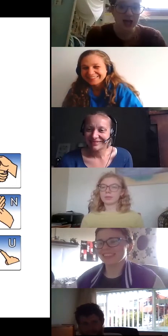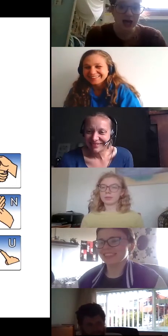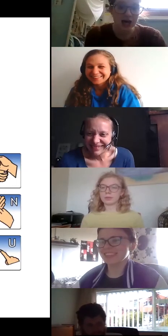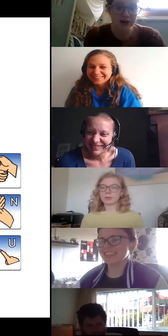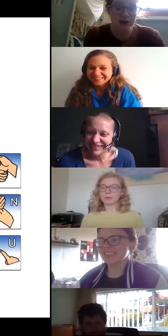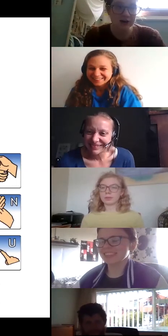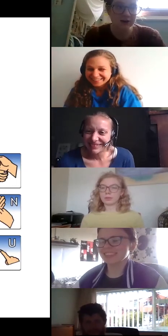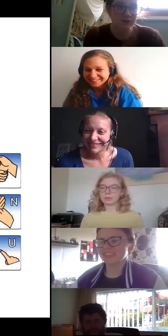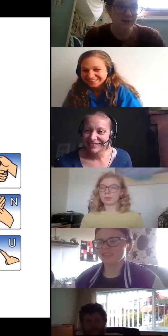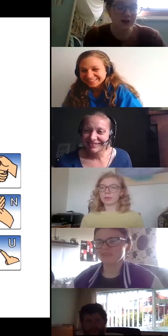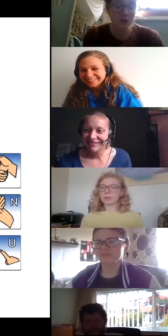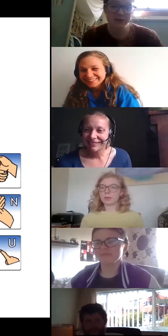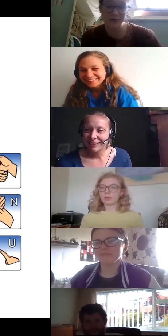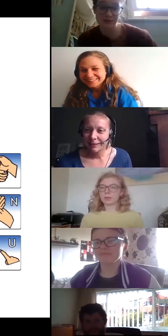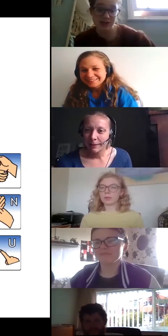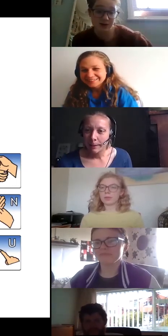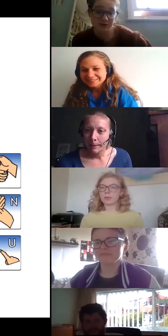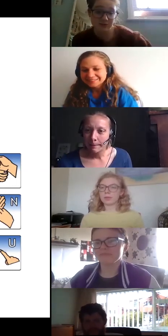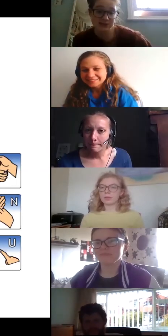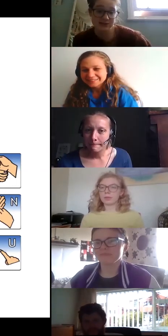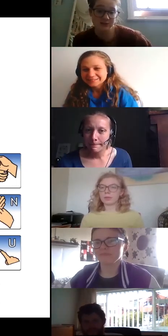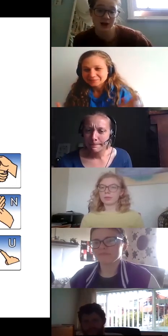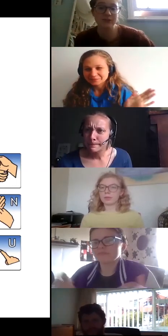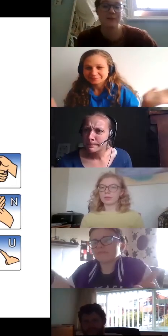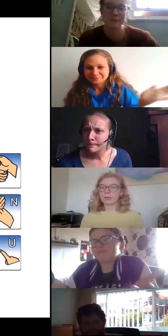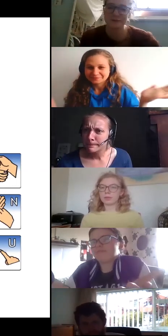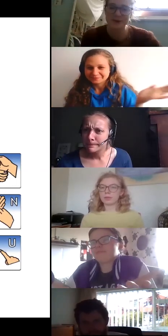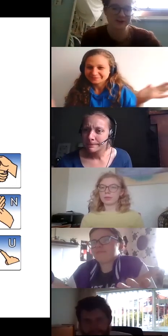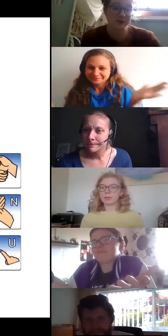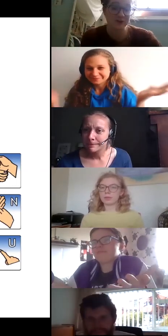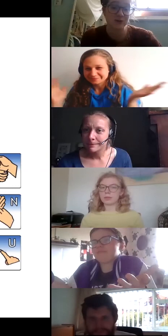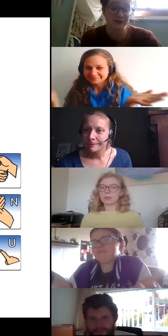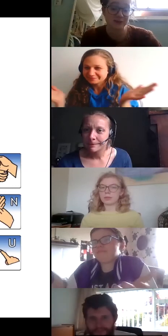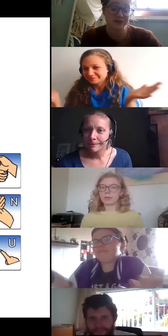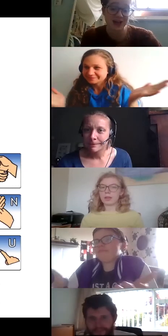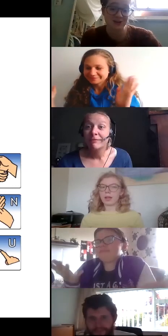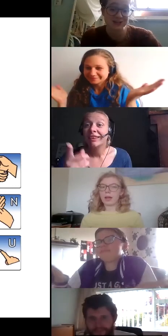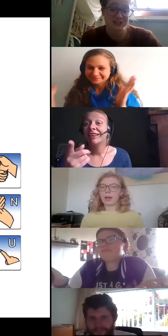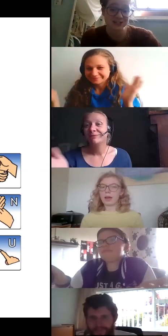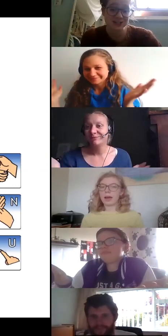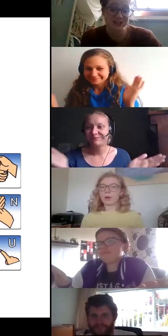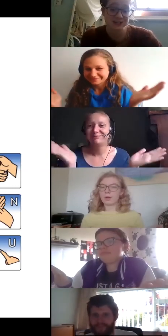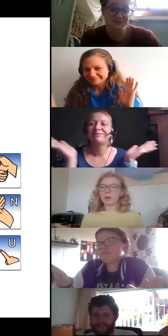one. And what one have we missed out? That's a good. I'm gonna put that to you guys. What one have we missed out?